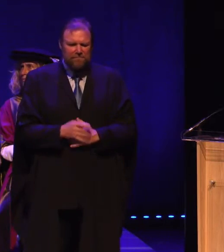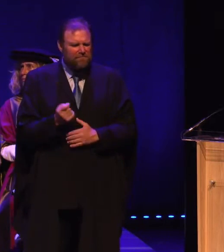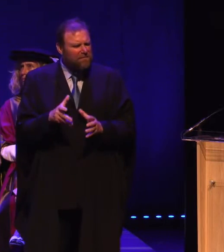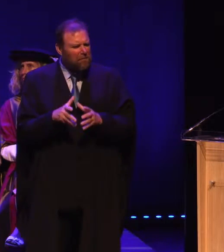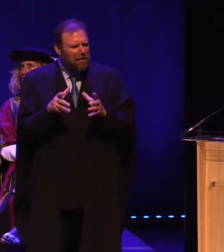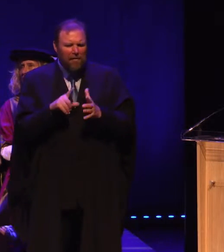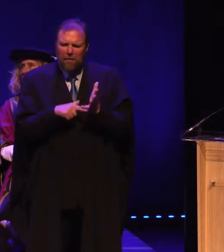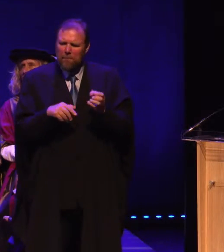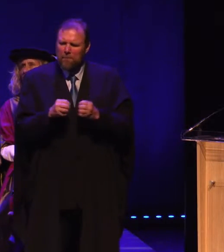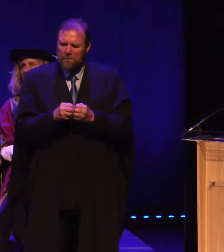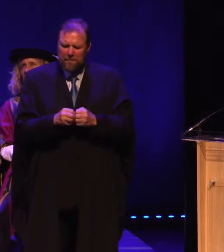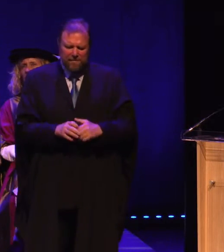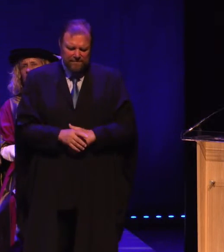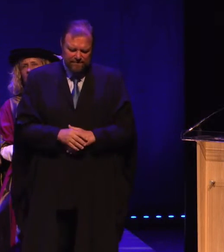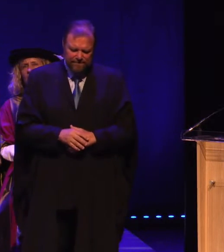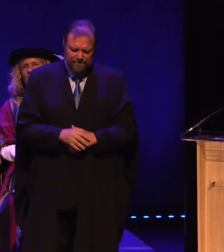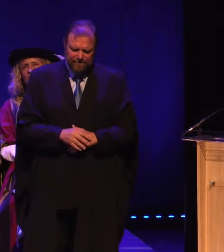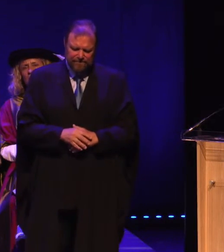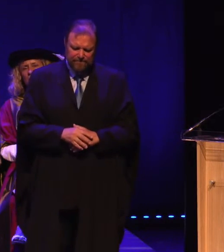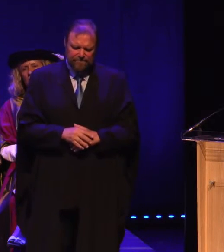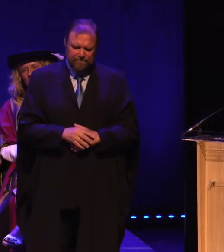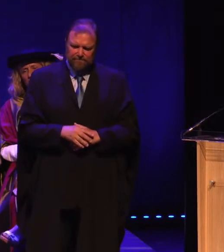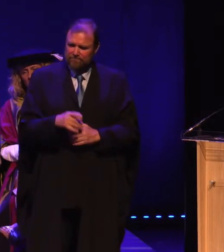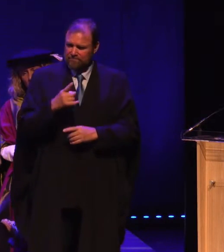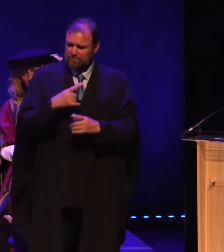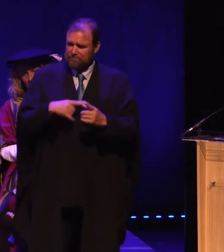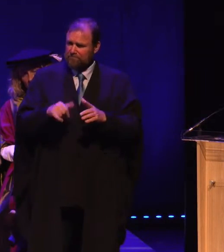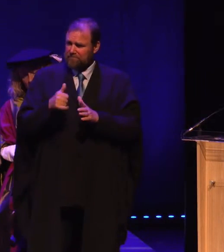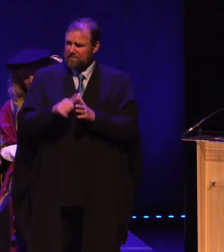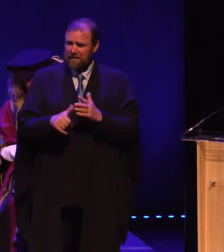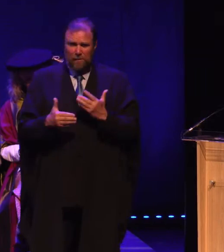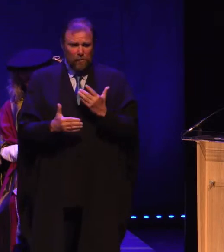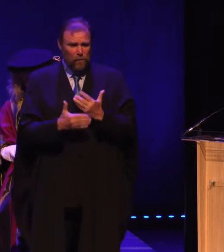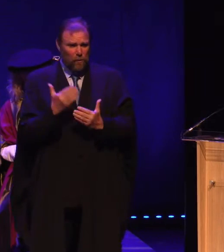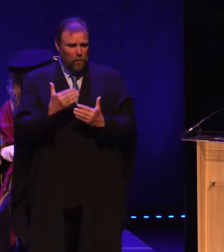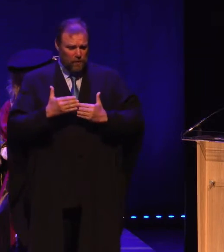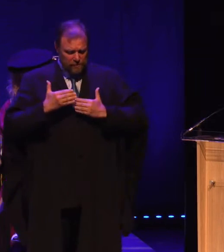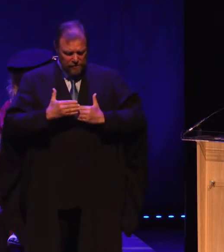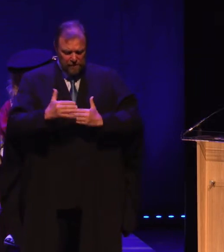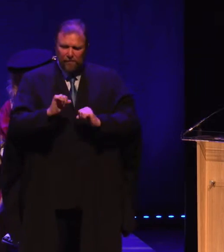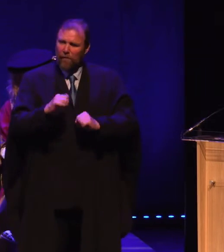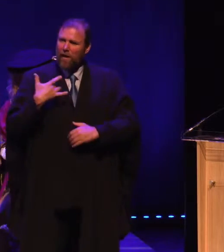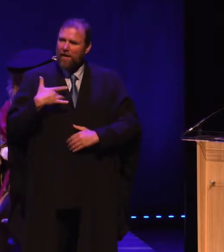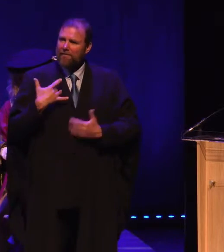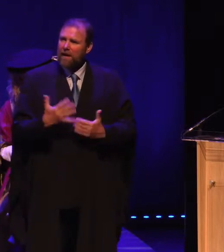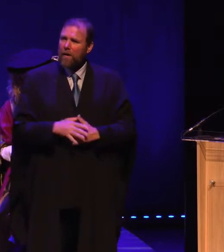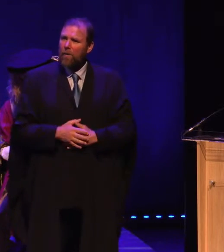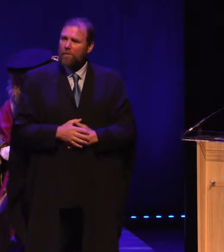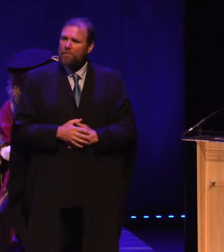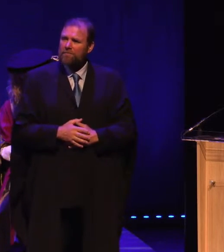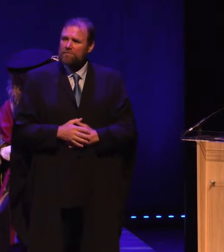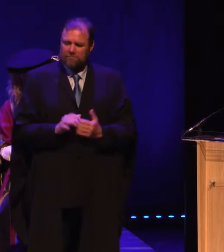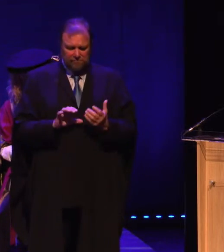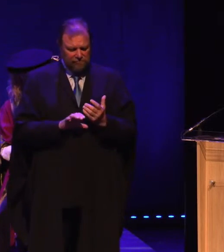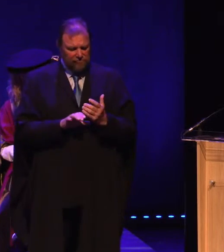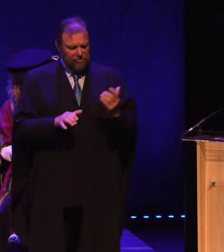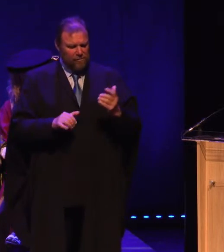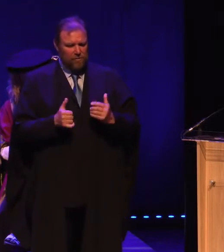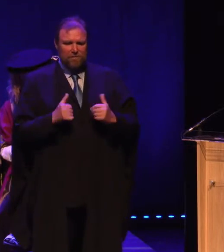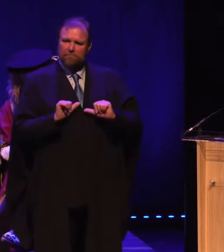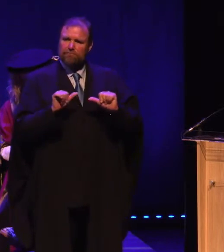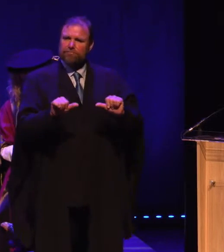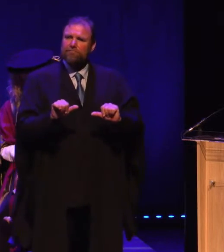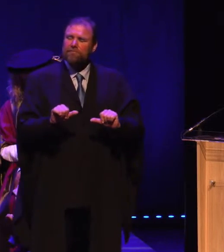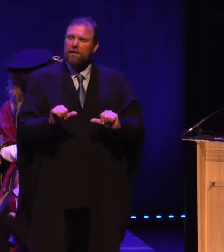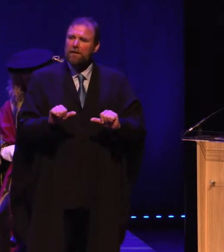club. You're all starting a new chapter in your life as a Cardiff Met graduate. Just